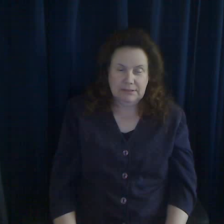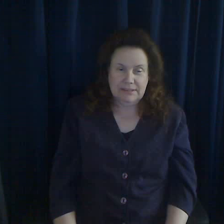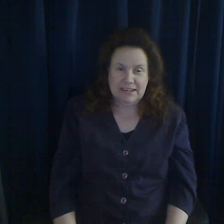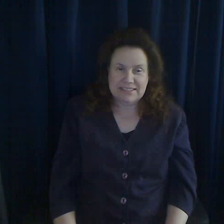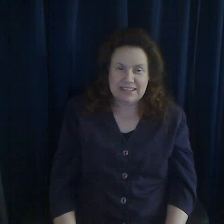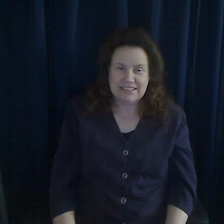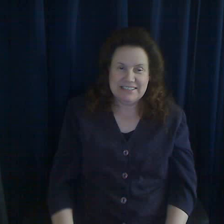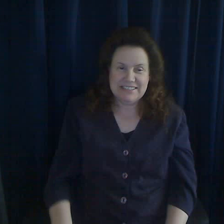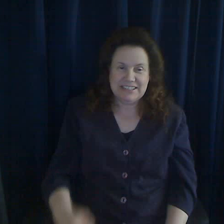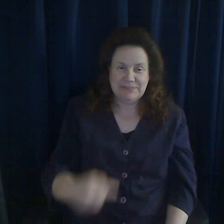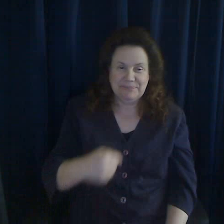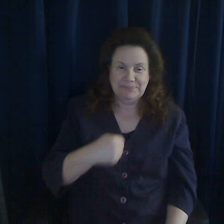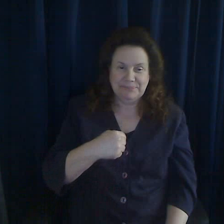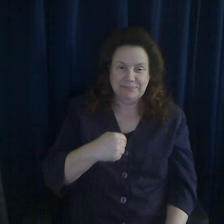The next sentence.